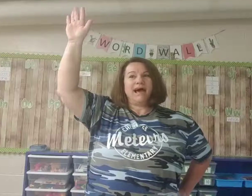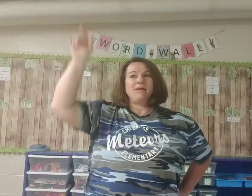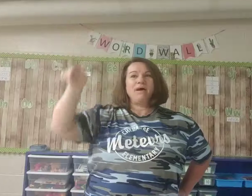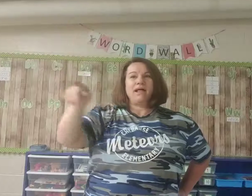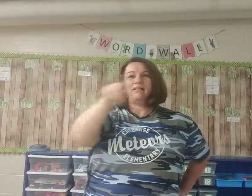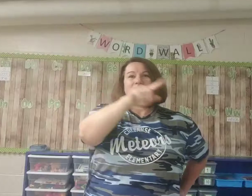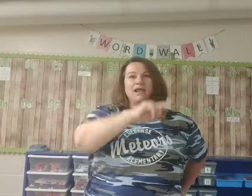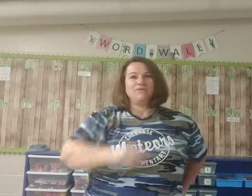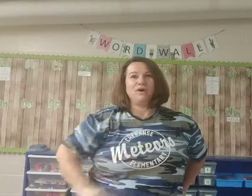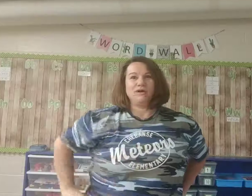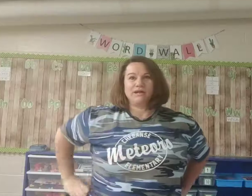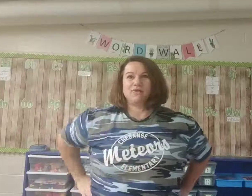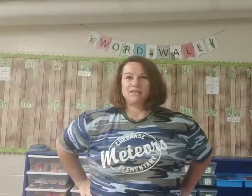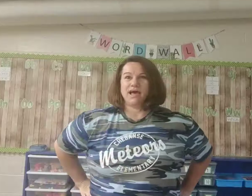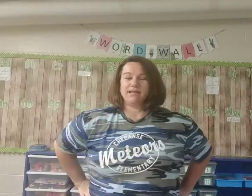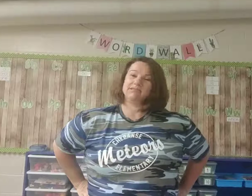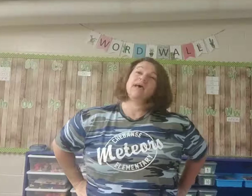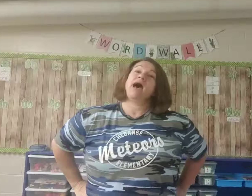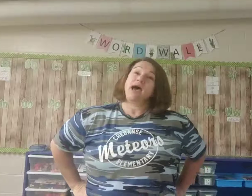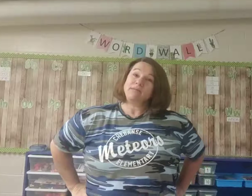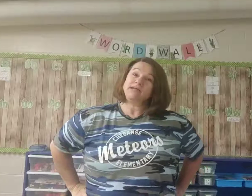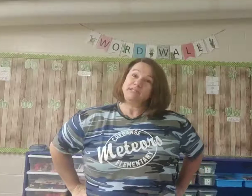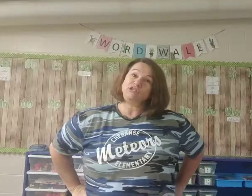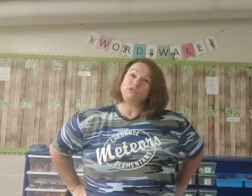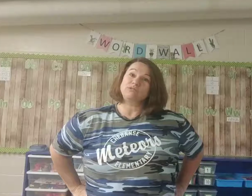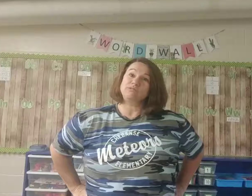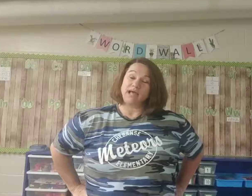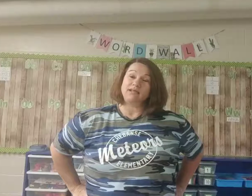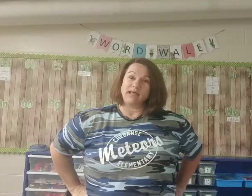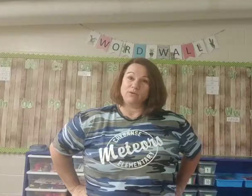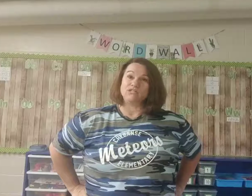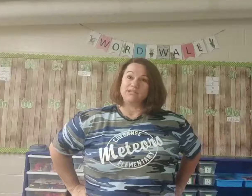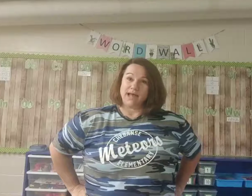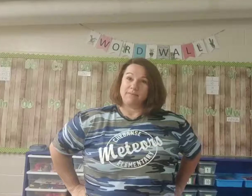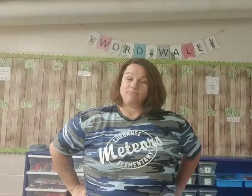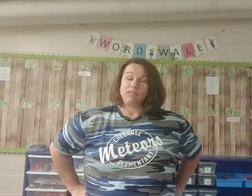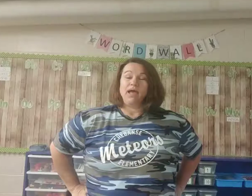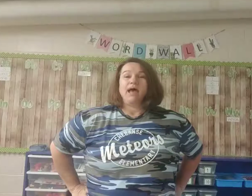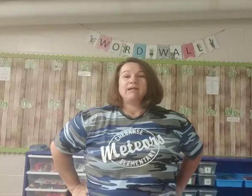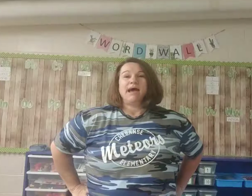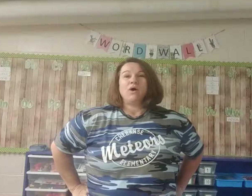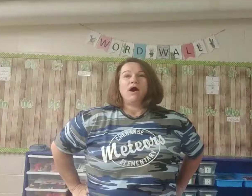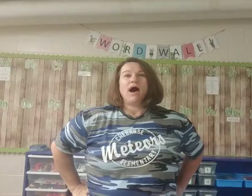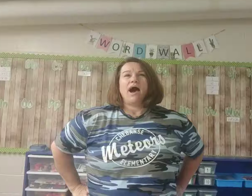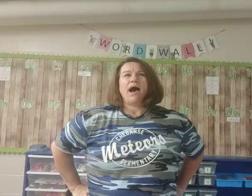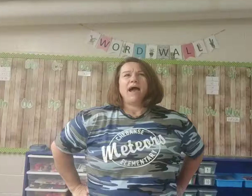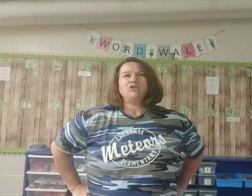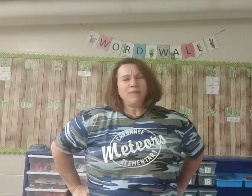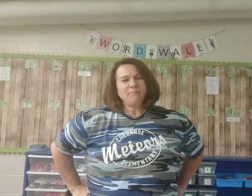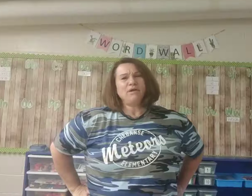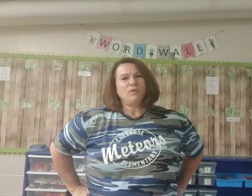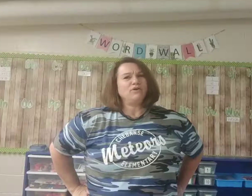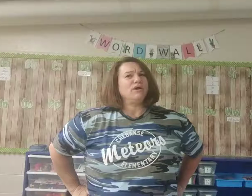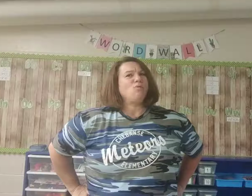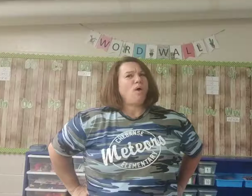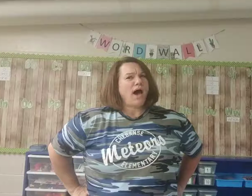I bet a lot of you already know what that is. I'm going to teach you some sign language today. Now, you might be wondering, why